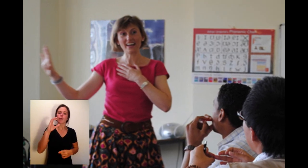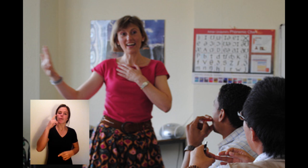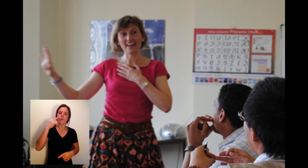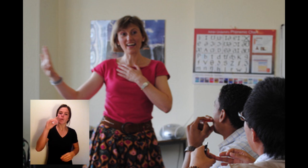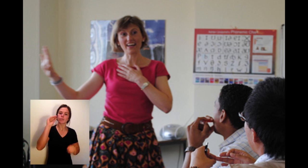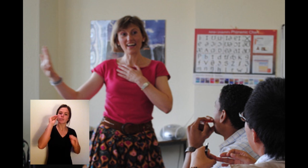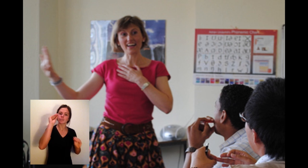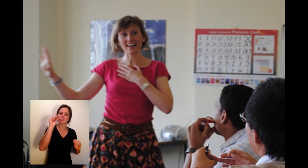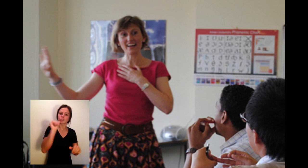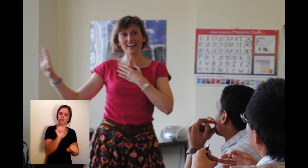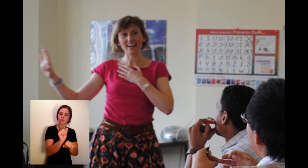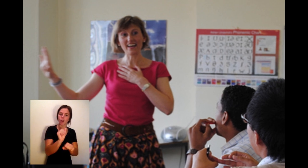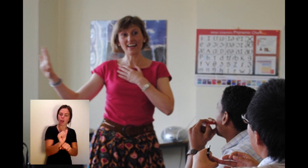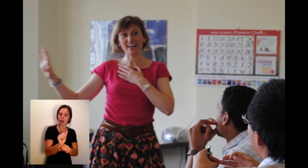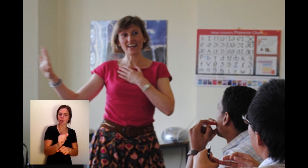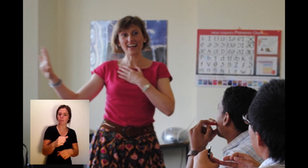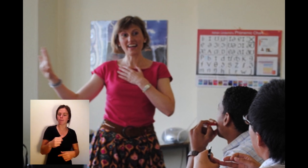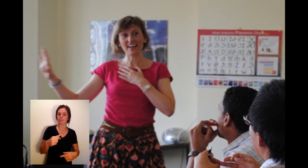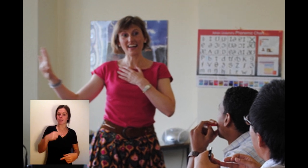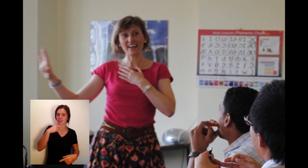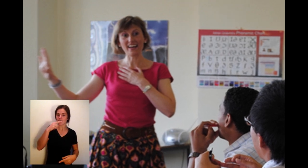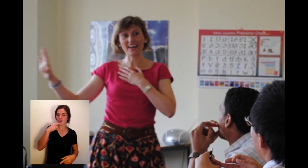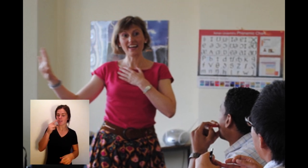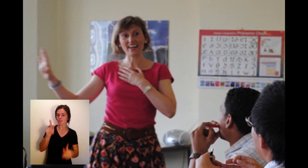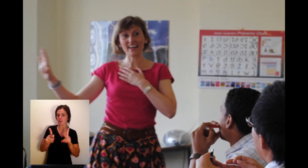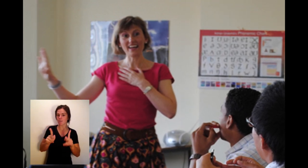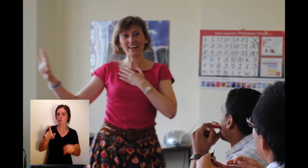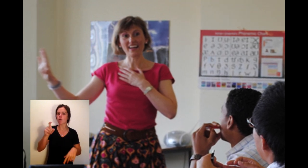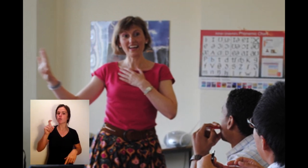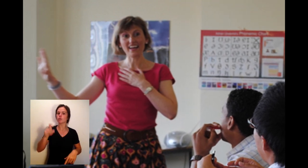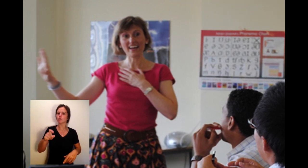applying to jobs teaching ASL, hearing ASL